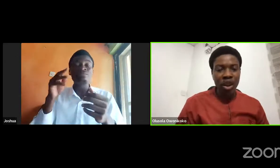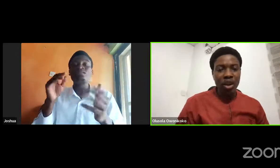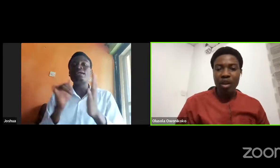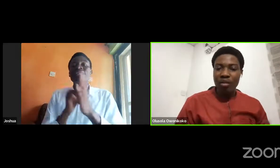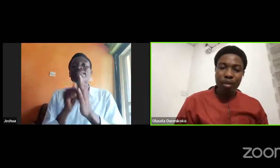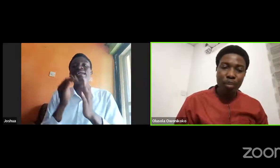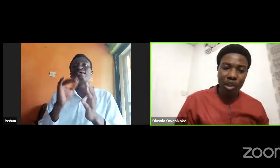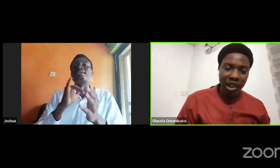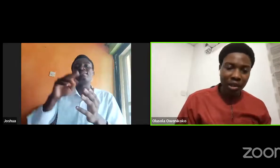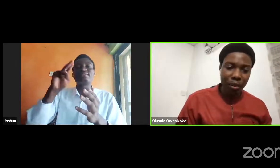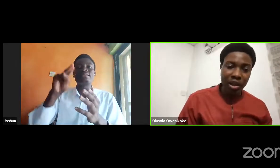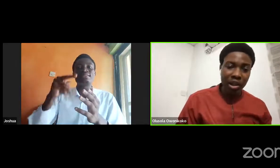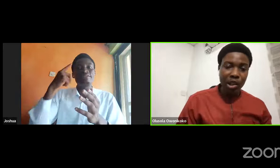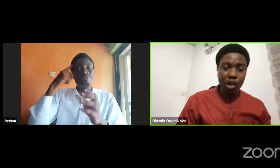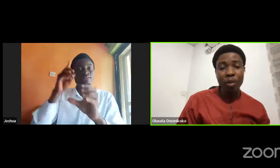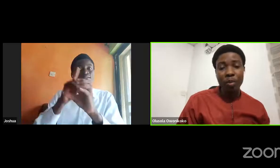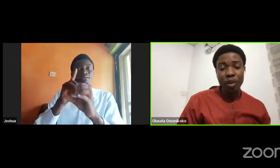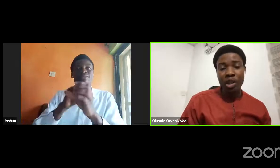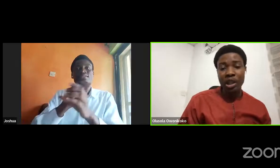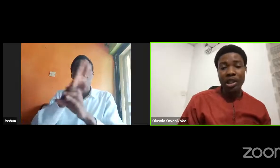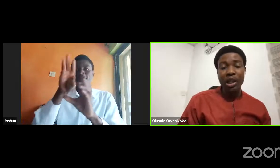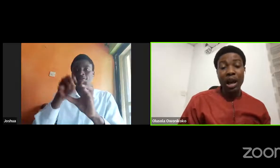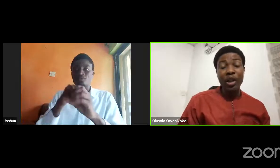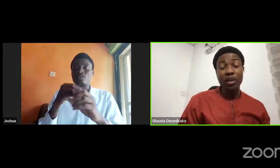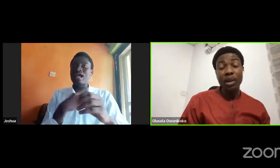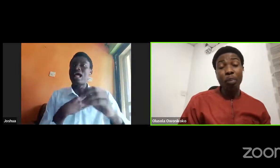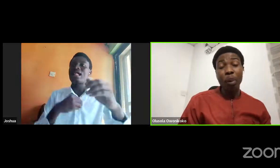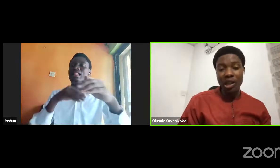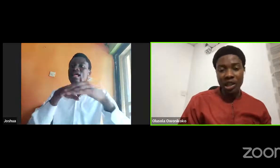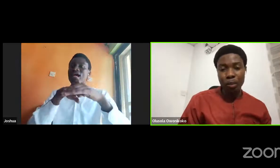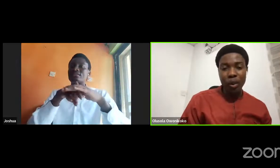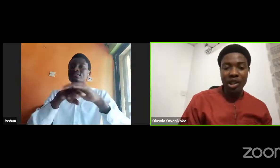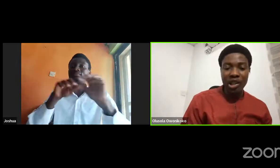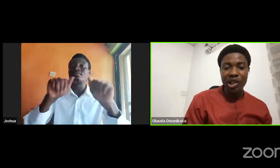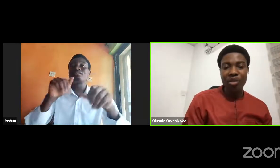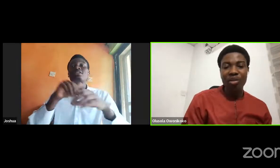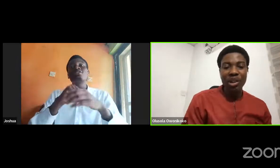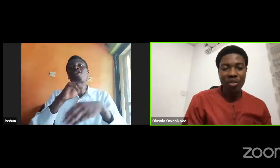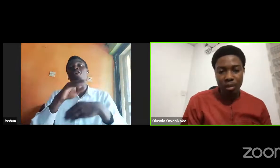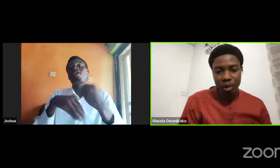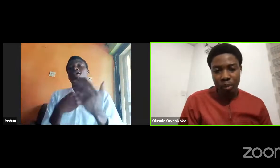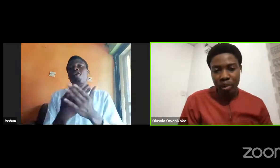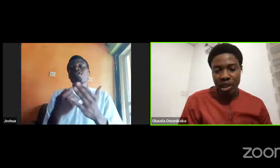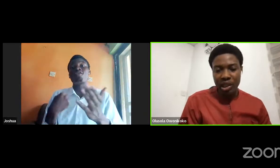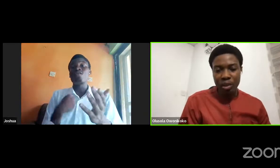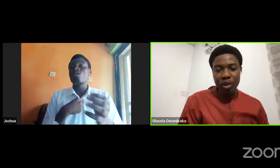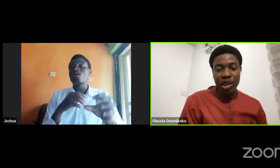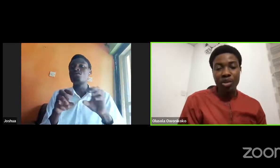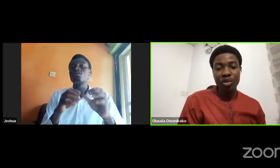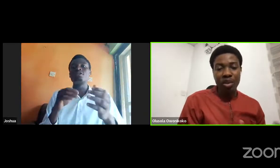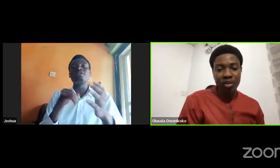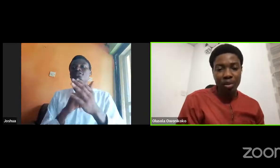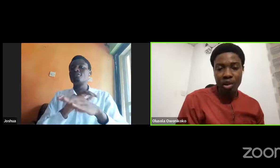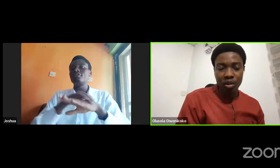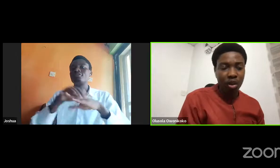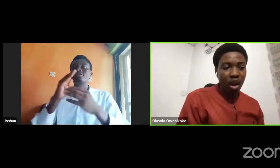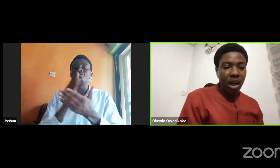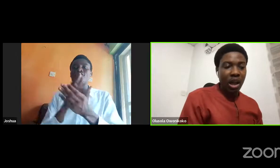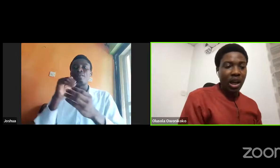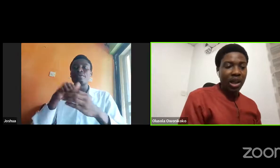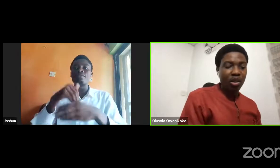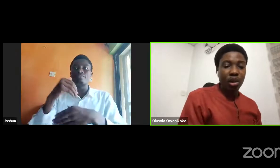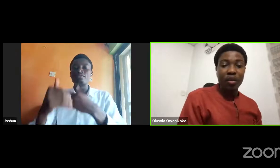do. From process, but it doesn't stop in process. I mean, in policies should transform to processes. Processes should transform